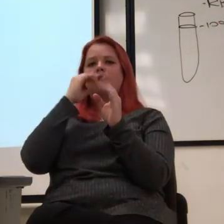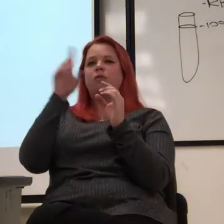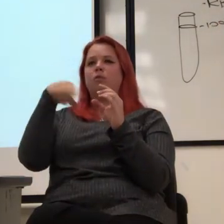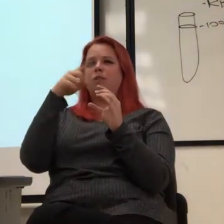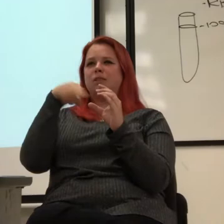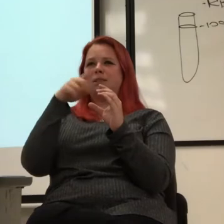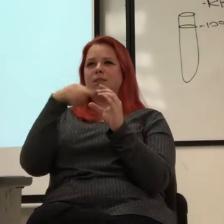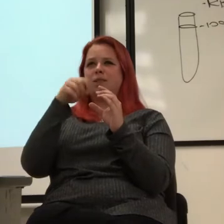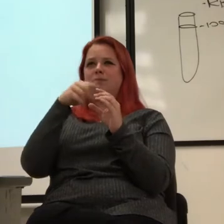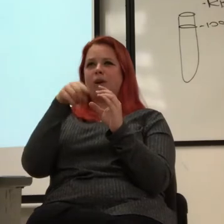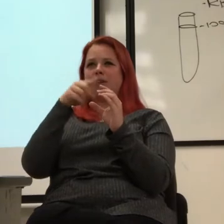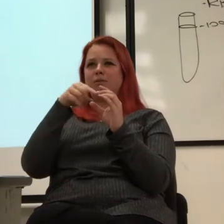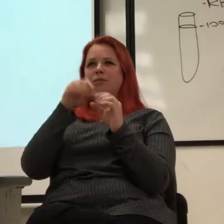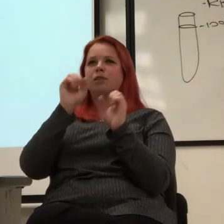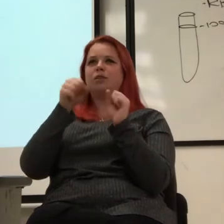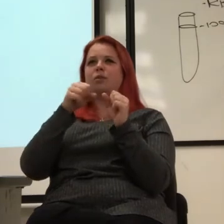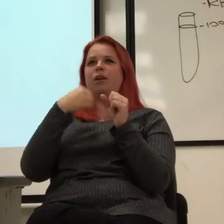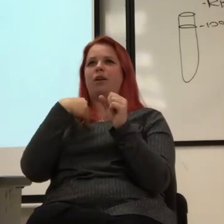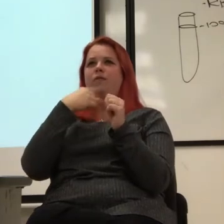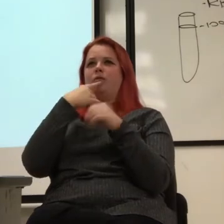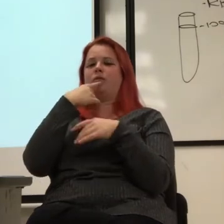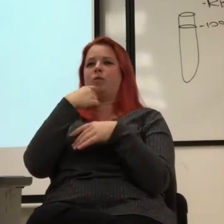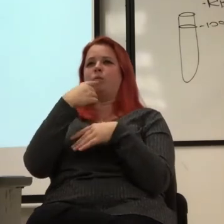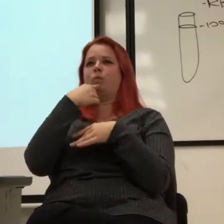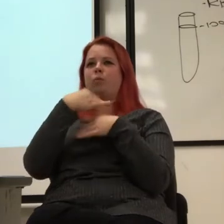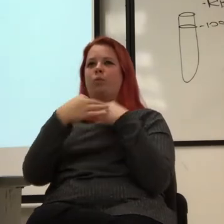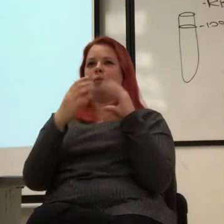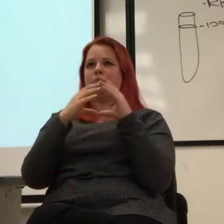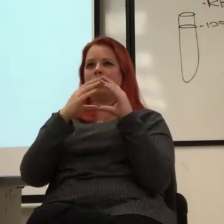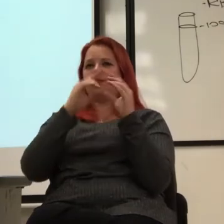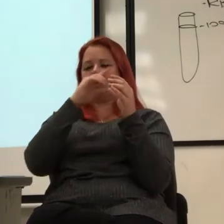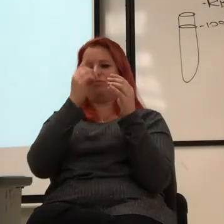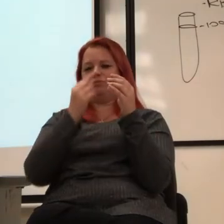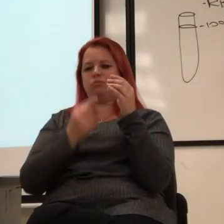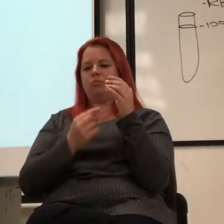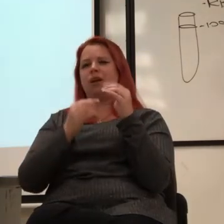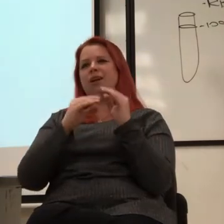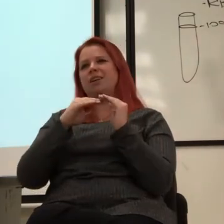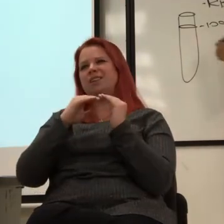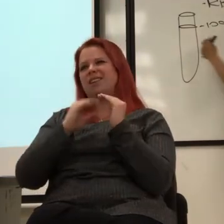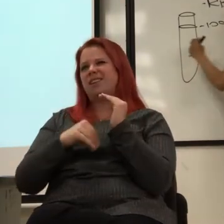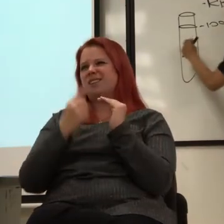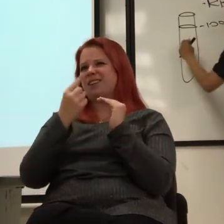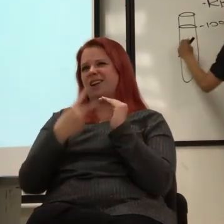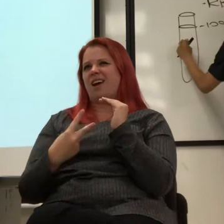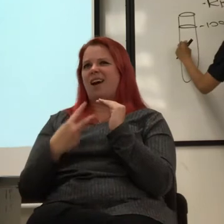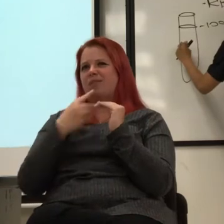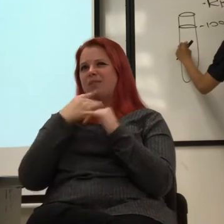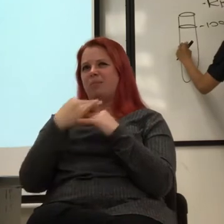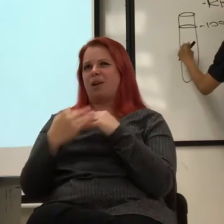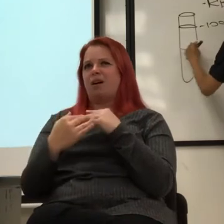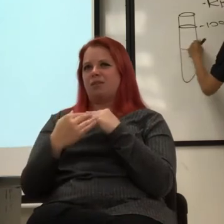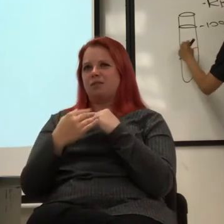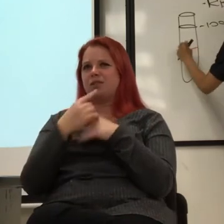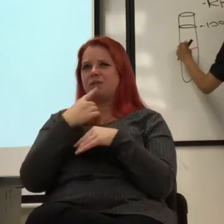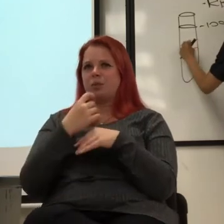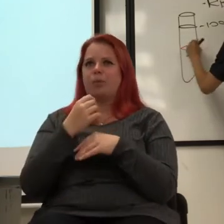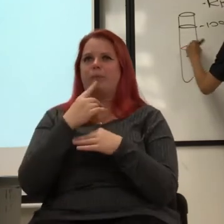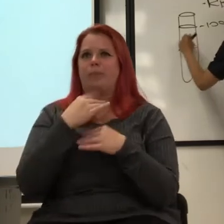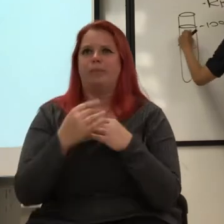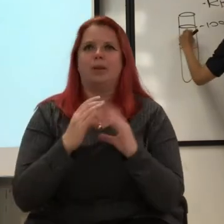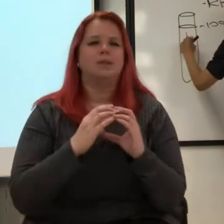the red blood cells down. It's about a little bit less than half than blood. Say it's right around here. I don't